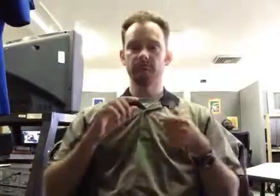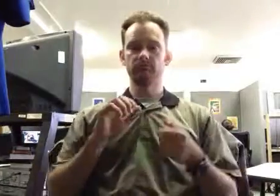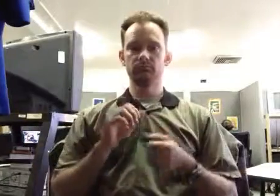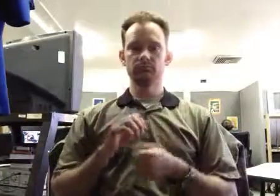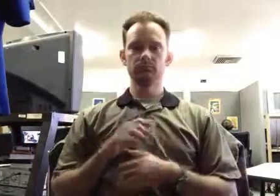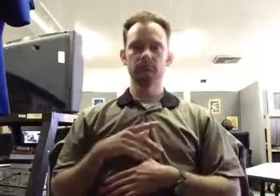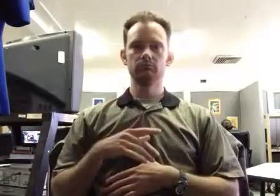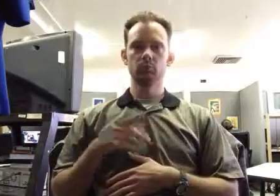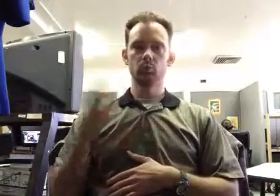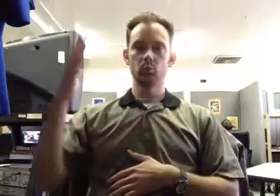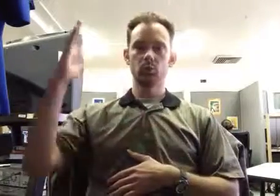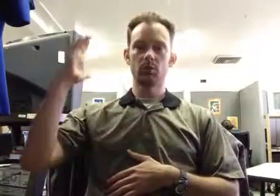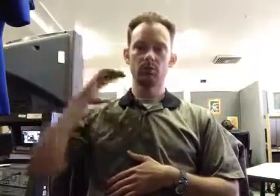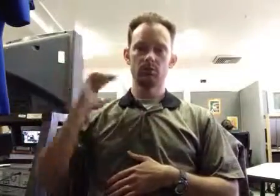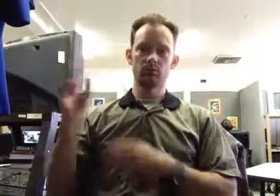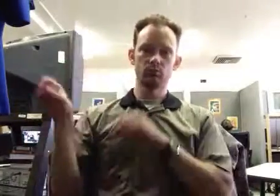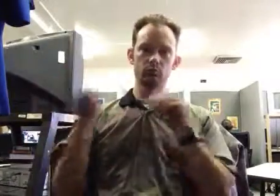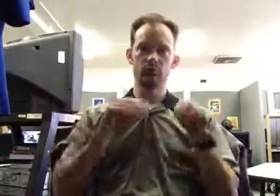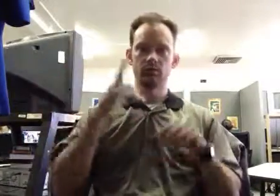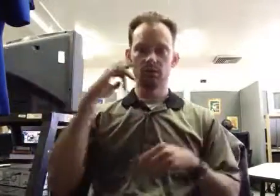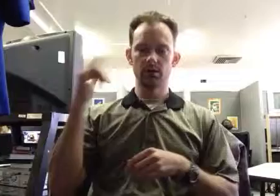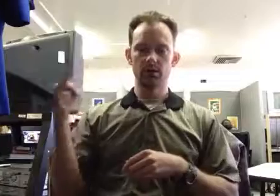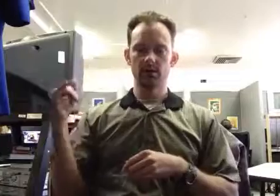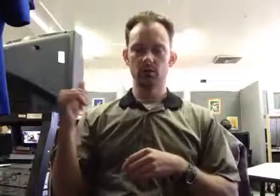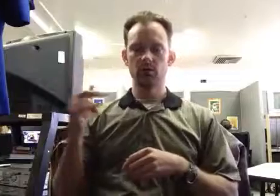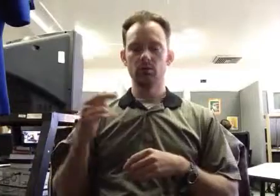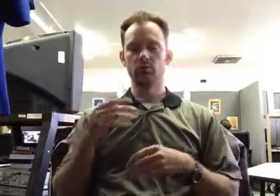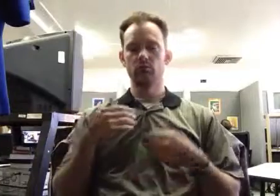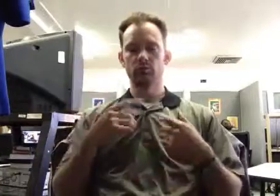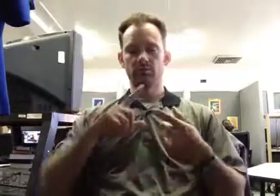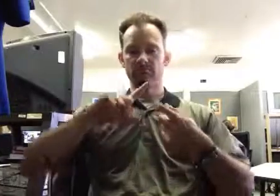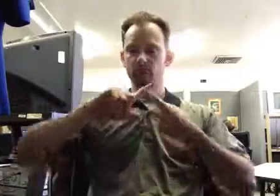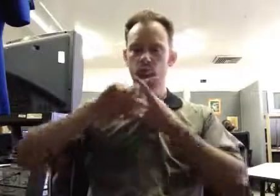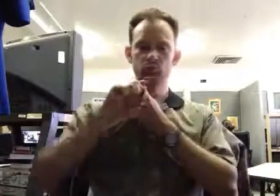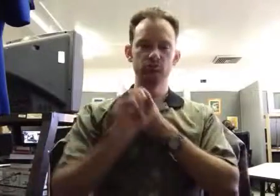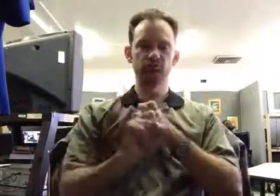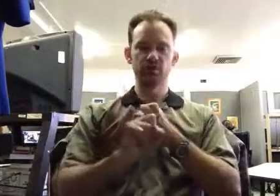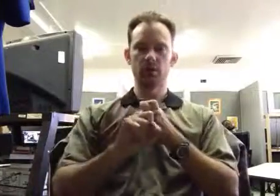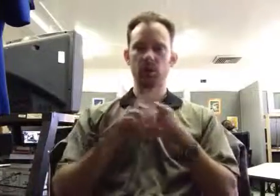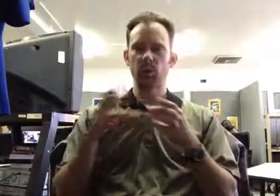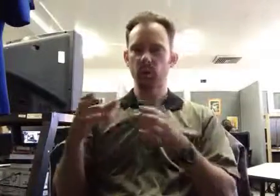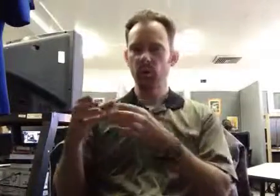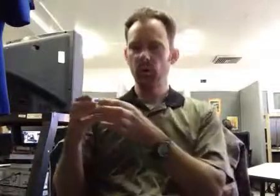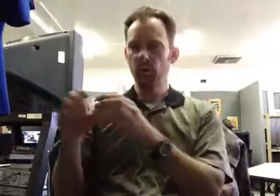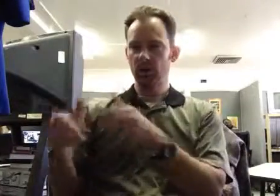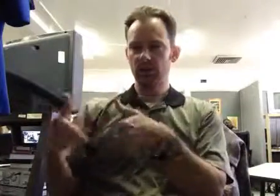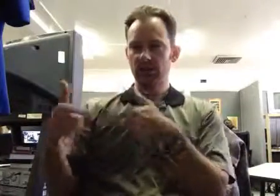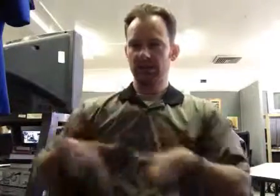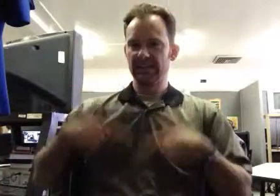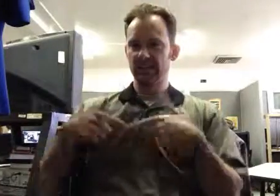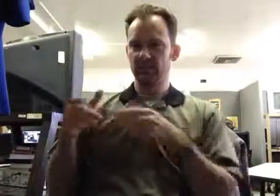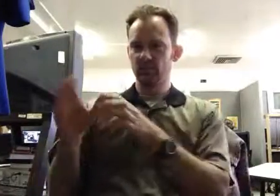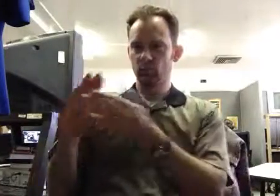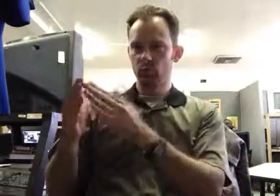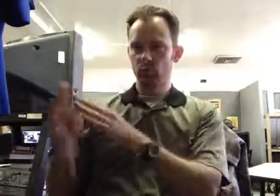California, I had a very good friend who lived in a tiny community, and she's the person who told me this story, so I have